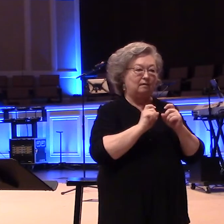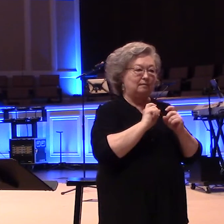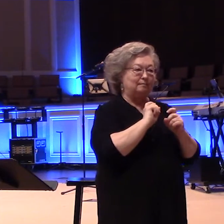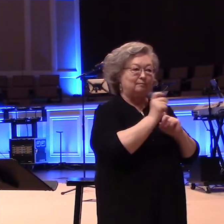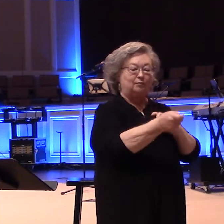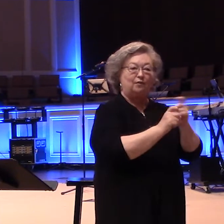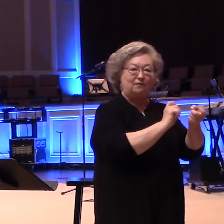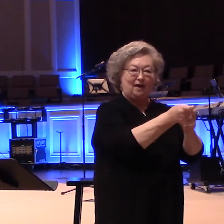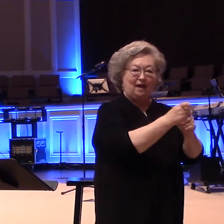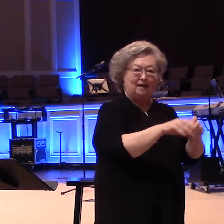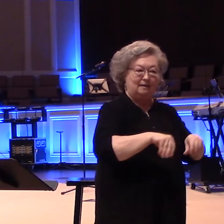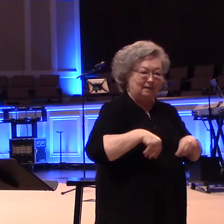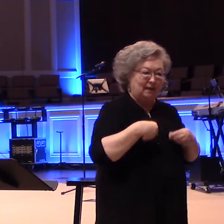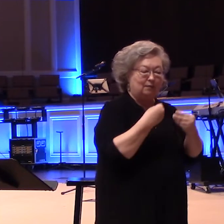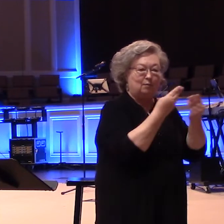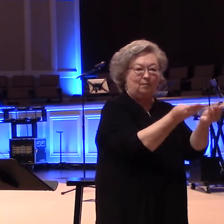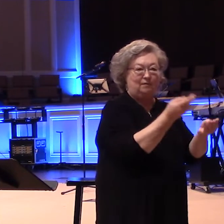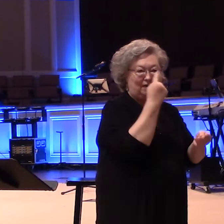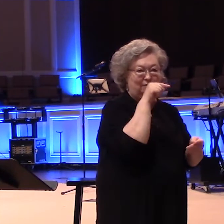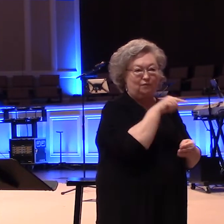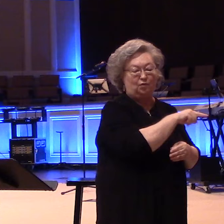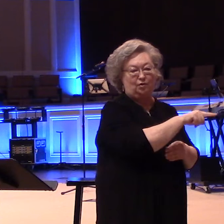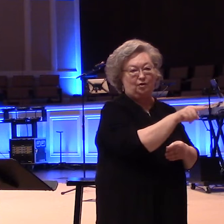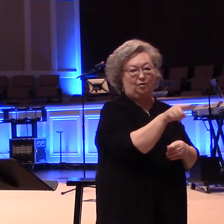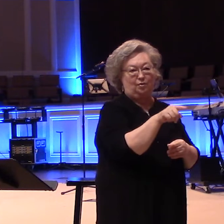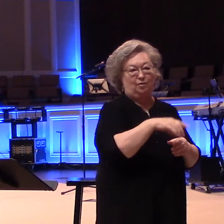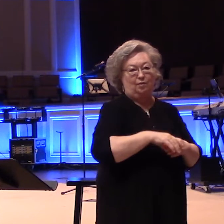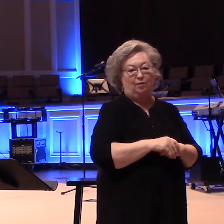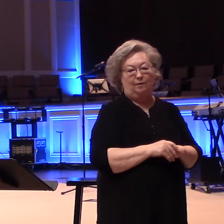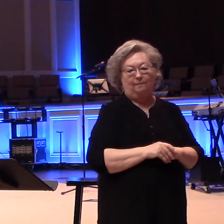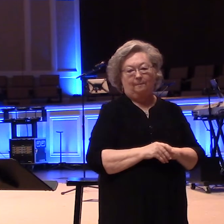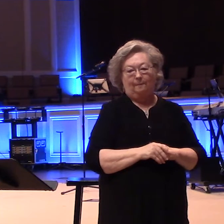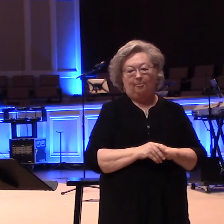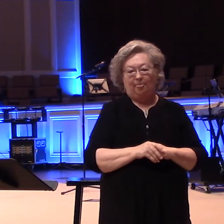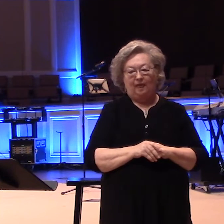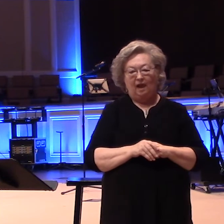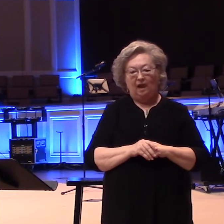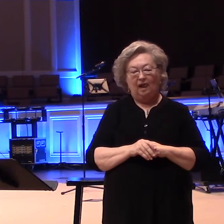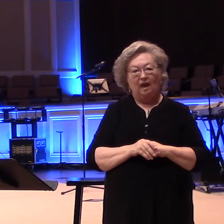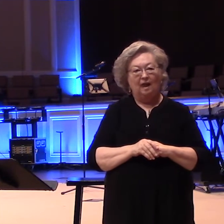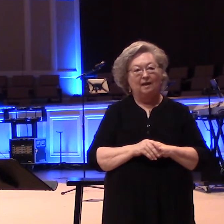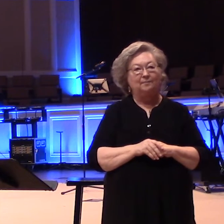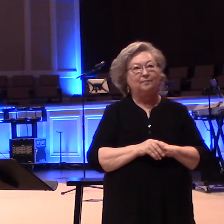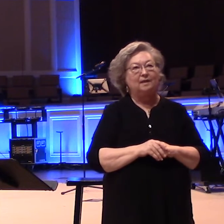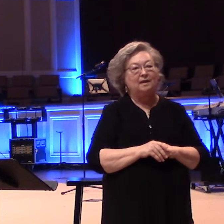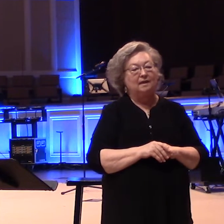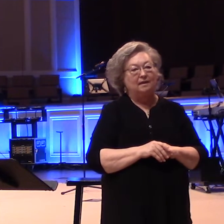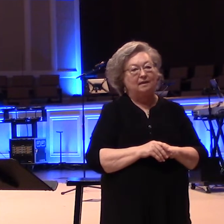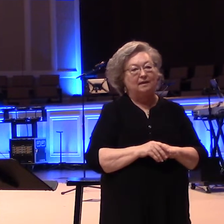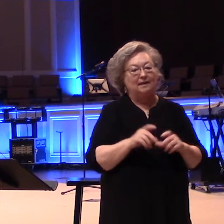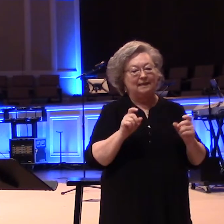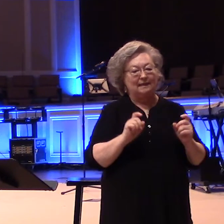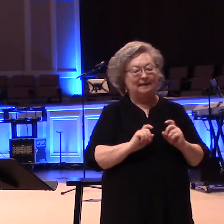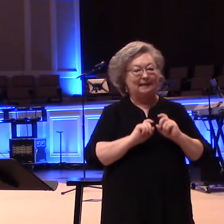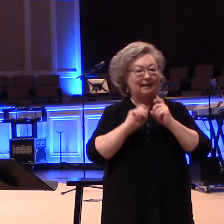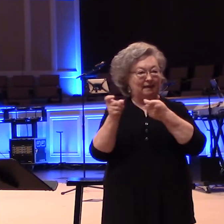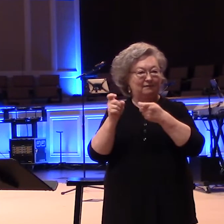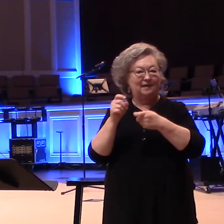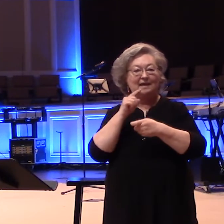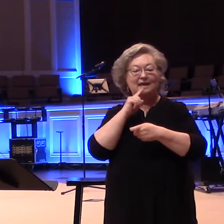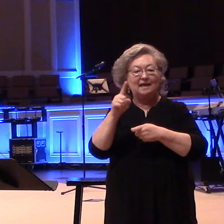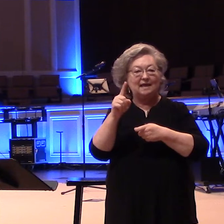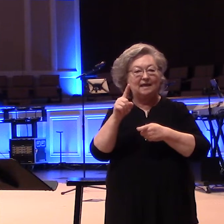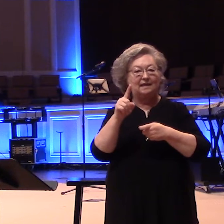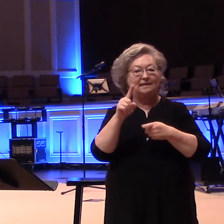In a book by Richard Foster called The Celebration of Discipline, he speaks some about the discipline of giving, and he says, one of the things that giving does is it breaks